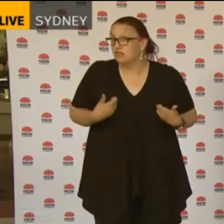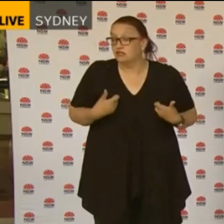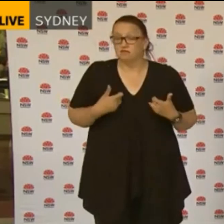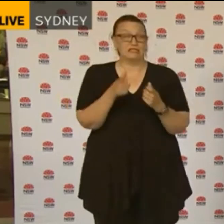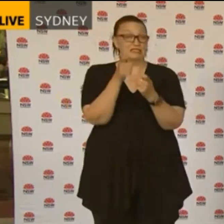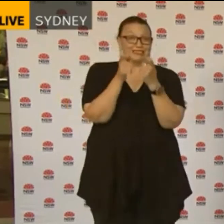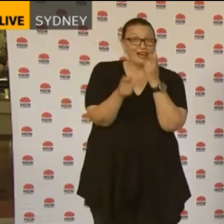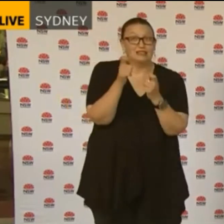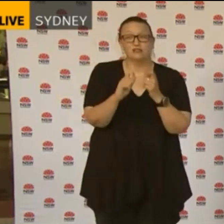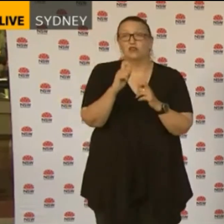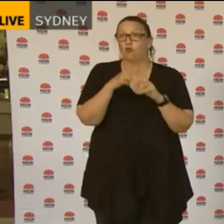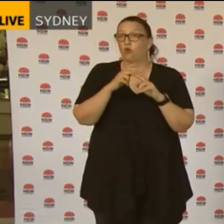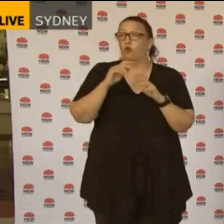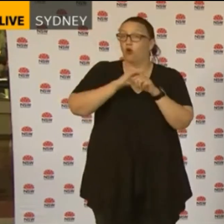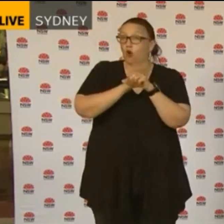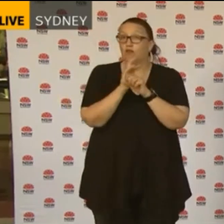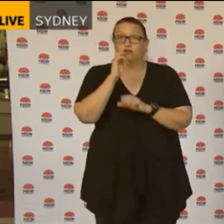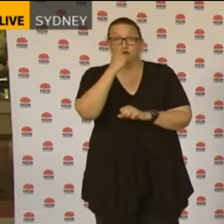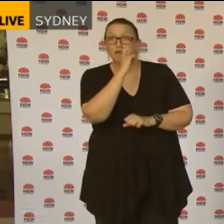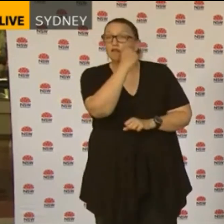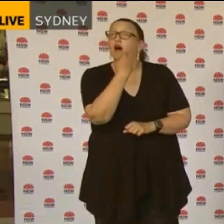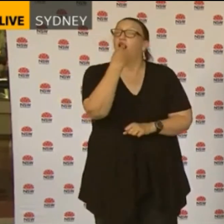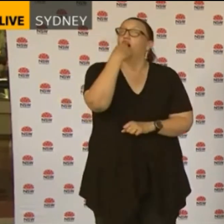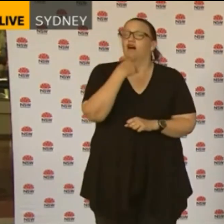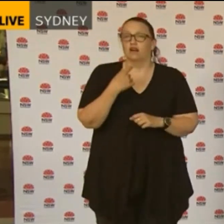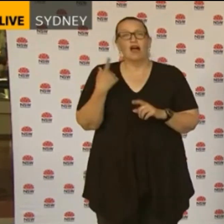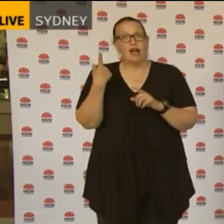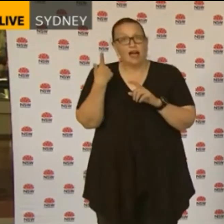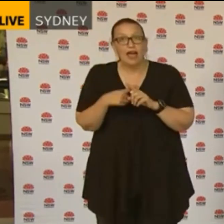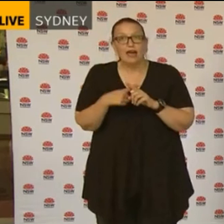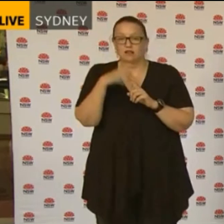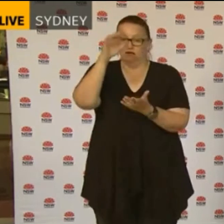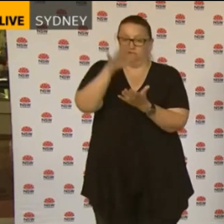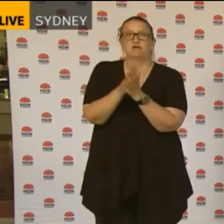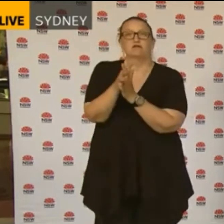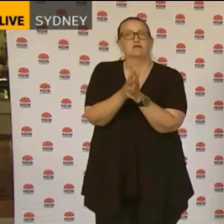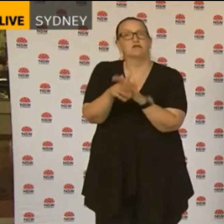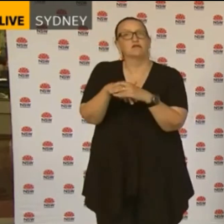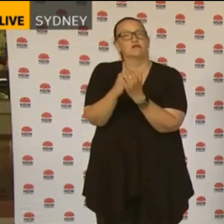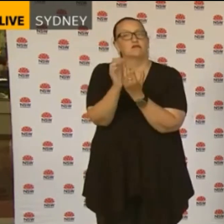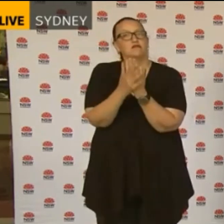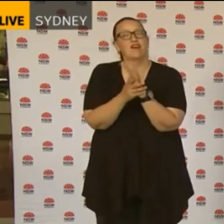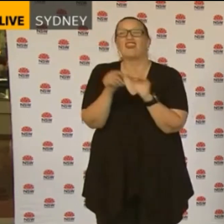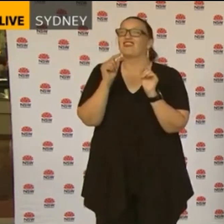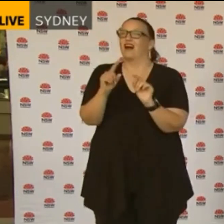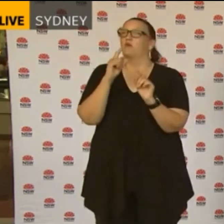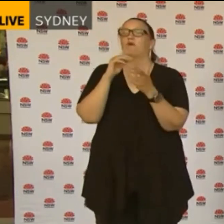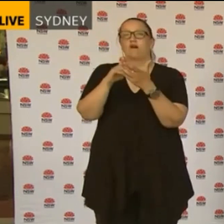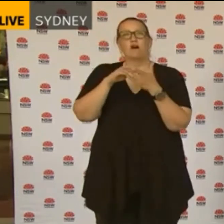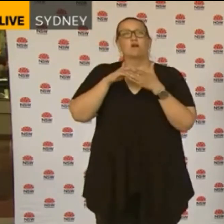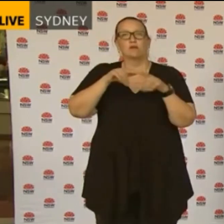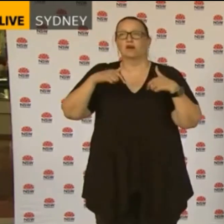rules around how many visitors to your home will all help us prevent chains of transmission establishing in the community.